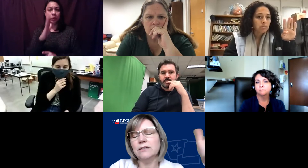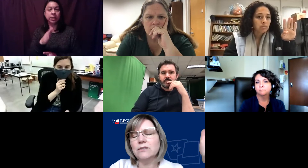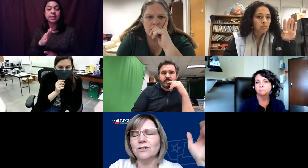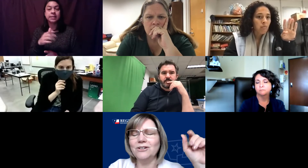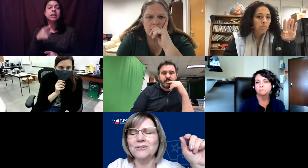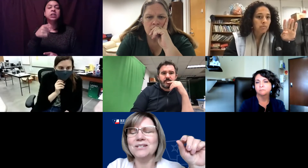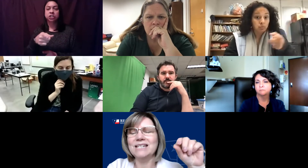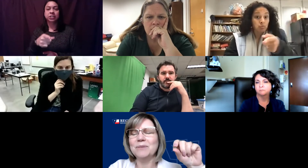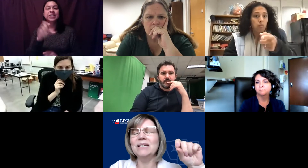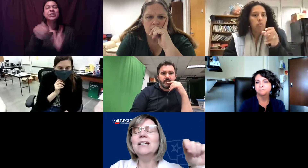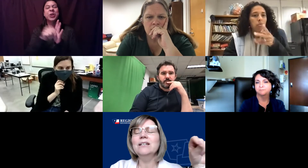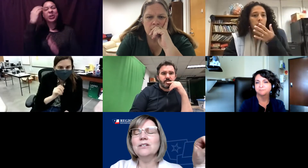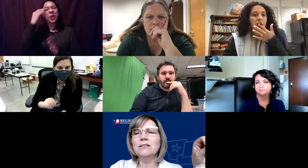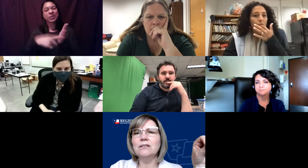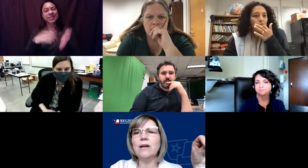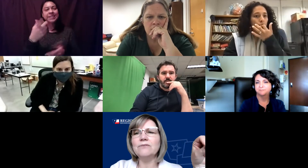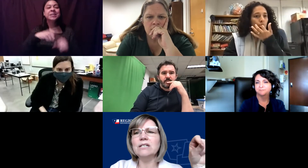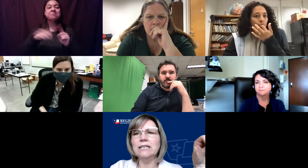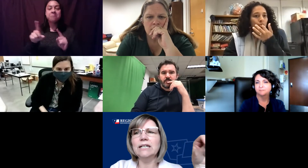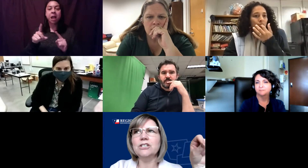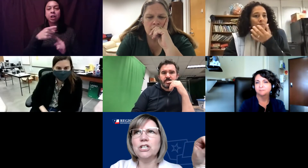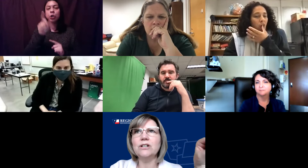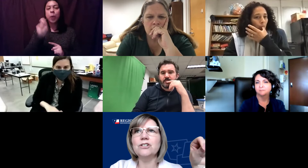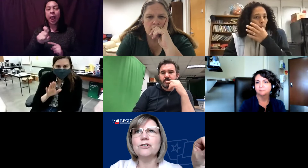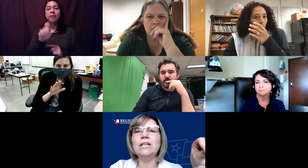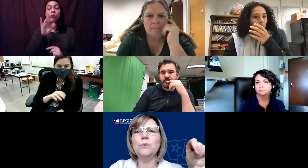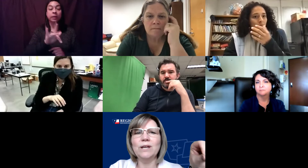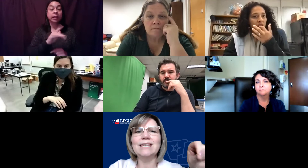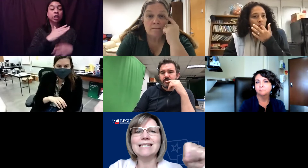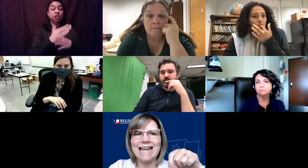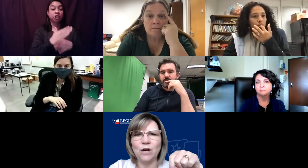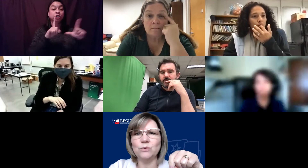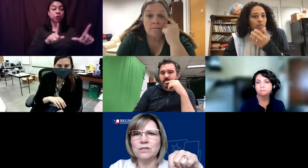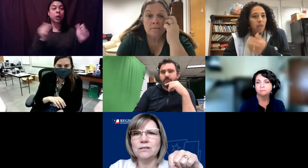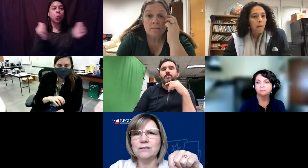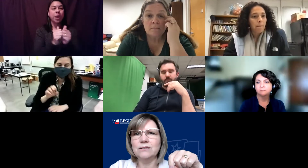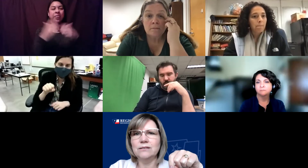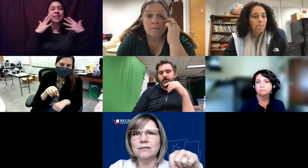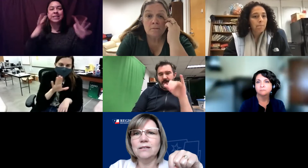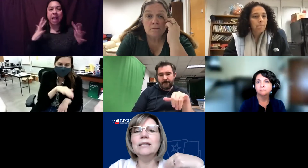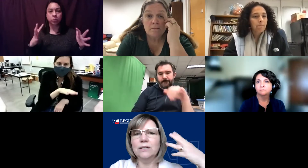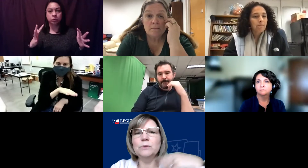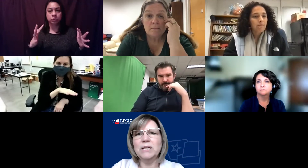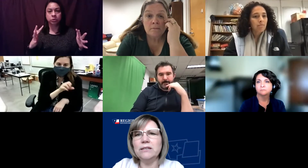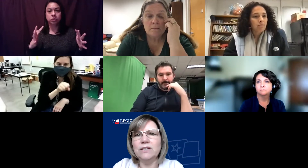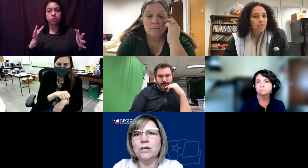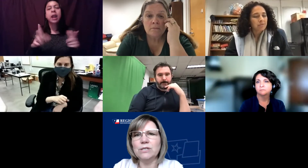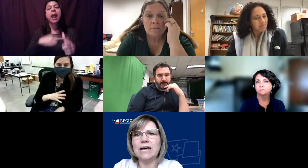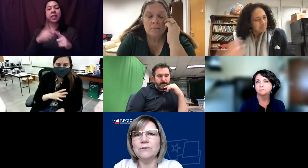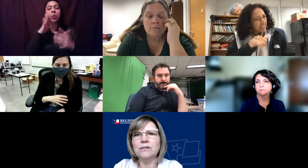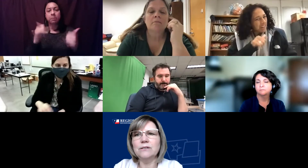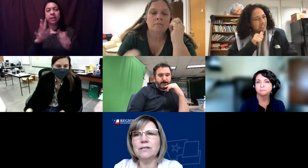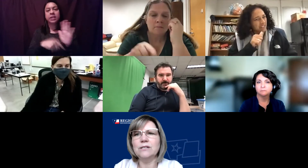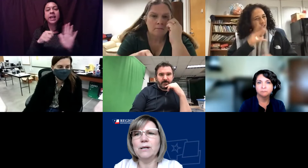just, and Sonia knows this, but you have to click share screen with sound, and then it will play the